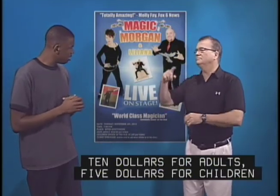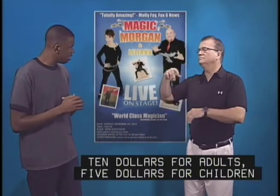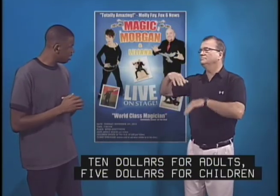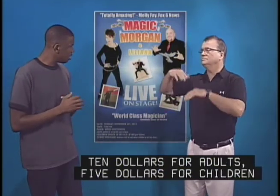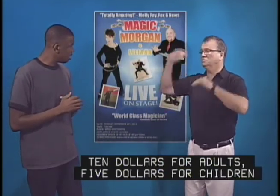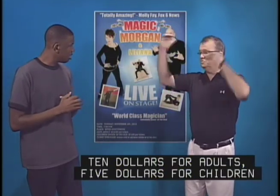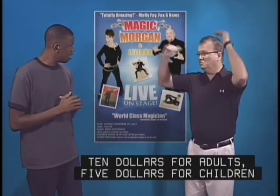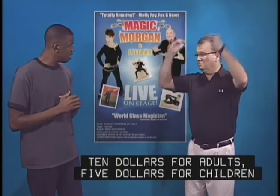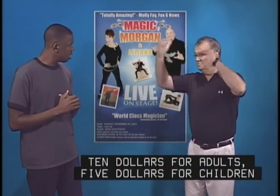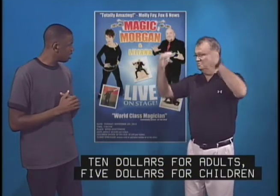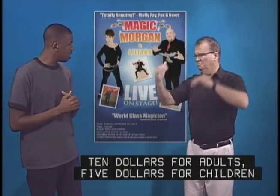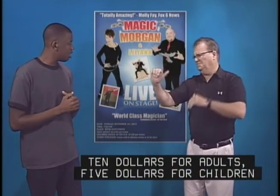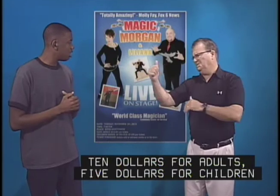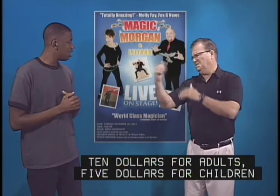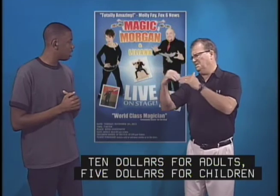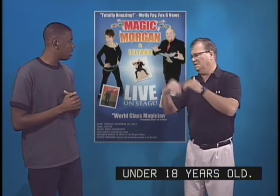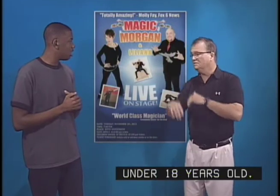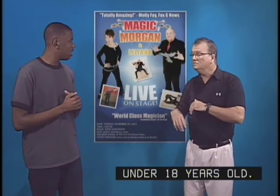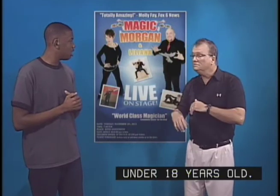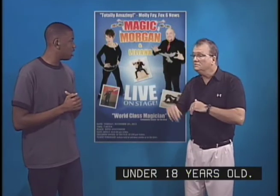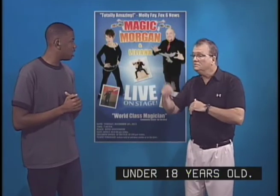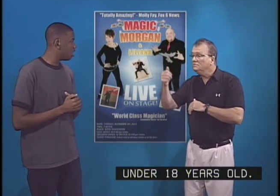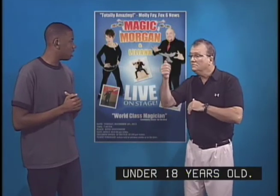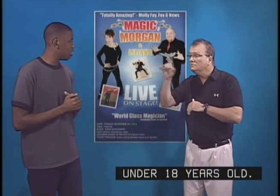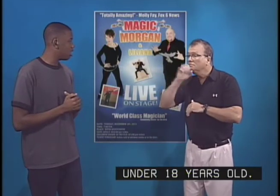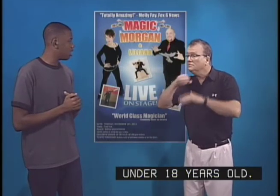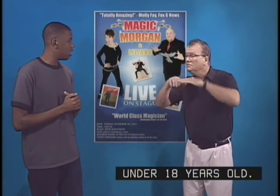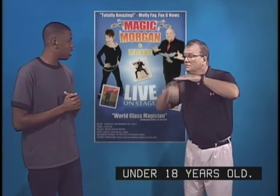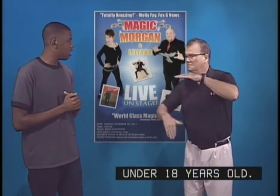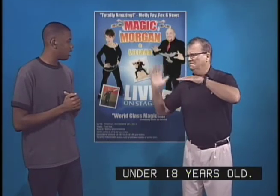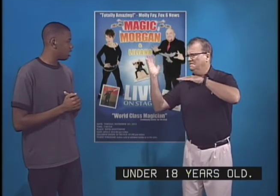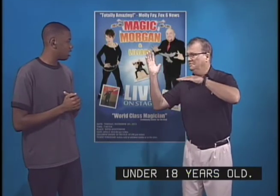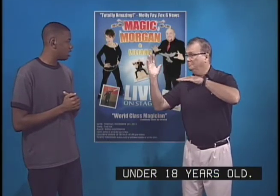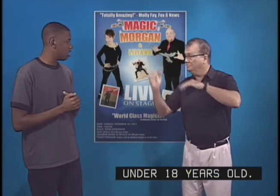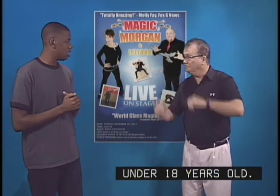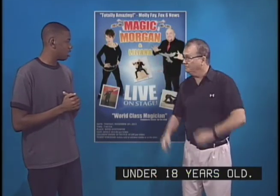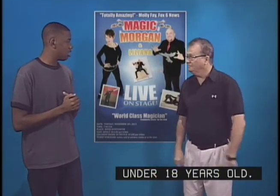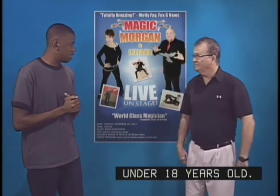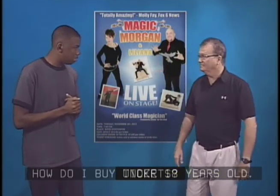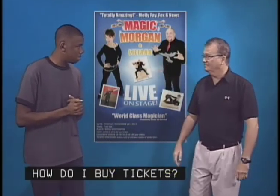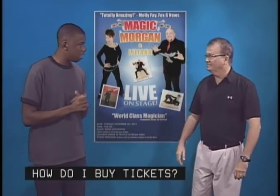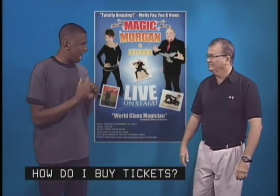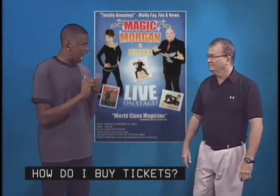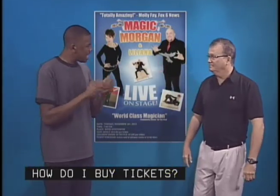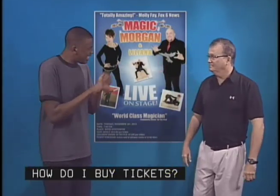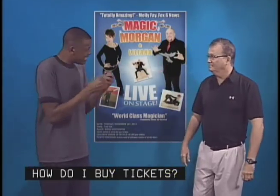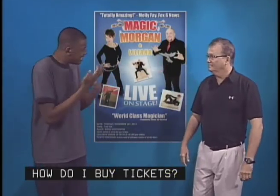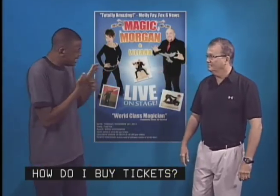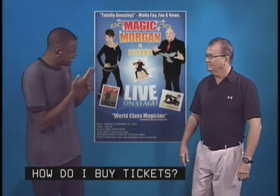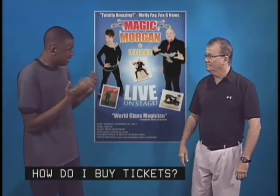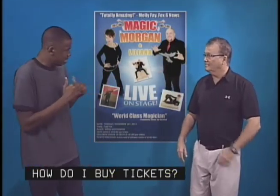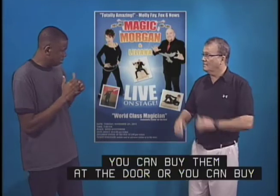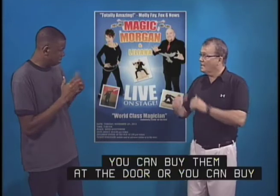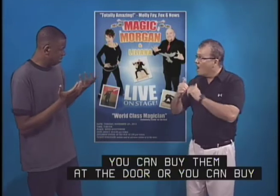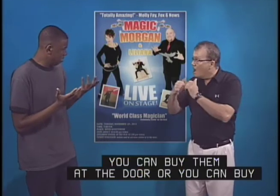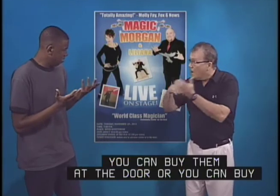It's $10 for adults and $5 for children under 18 years old. How do I buy a ticket?